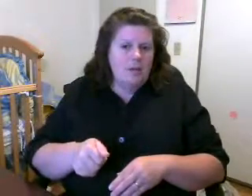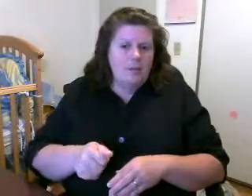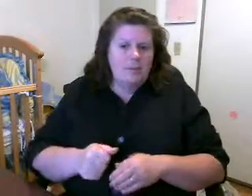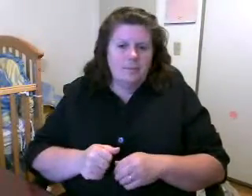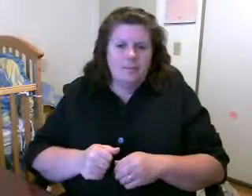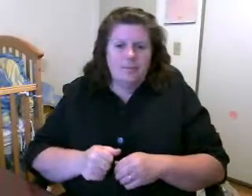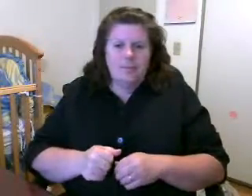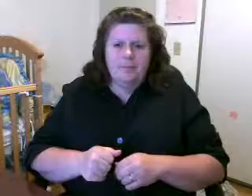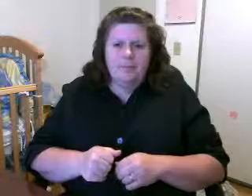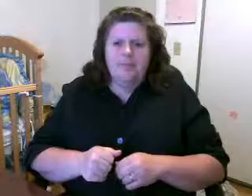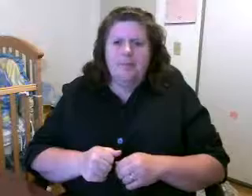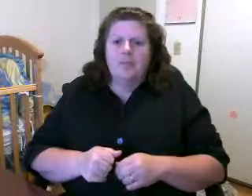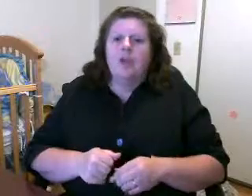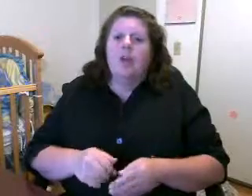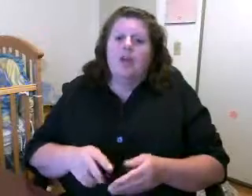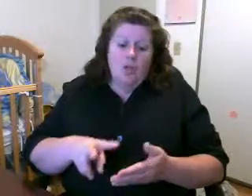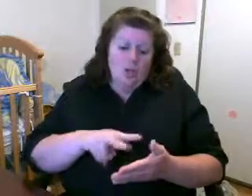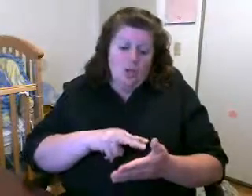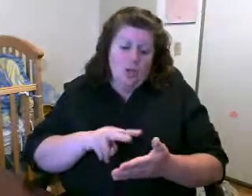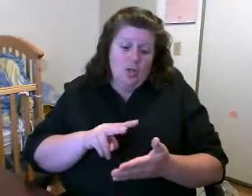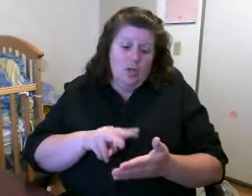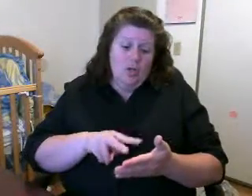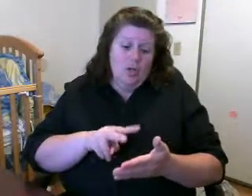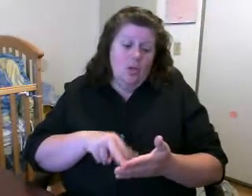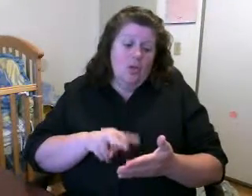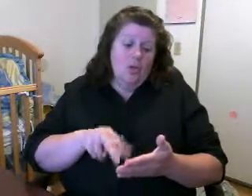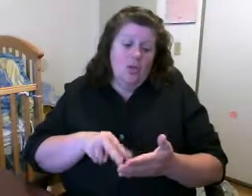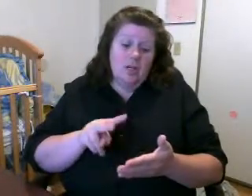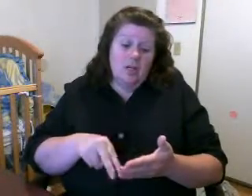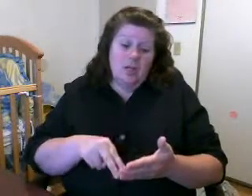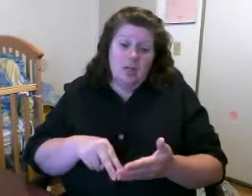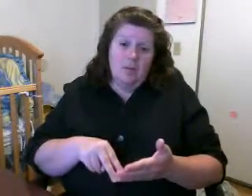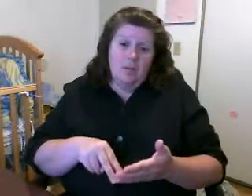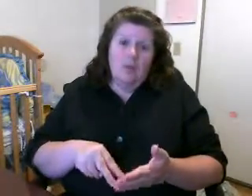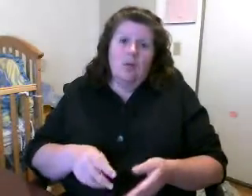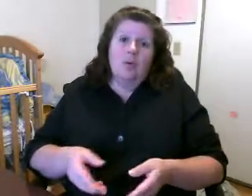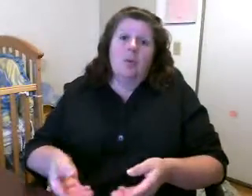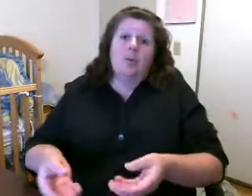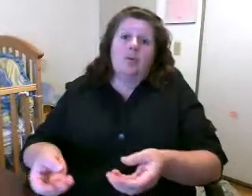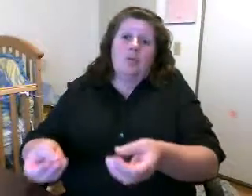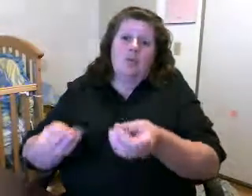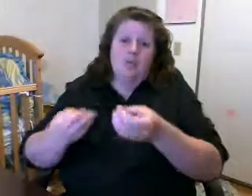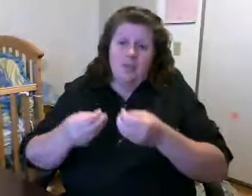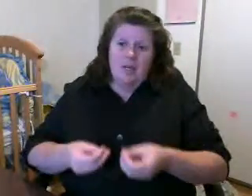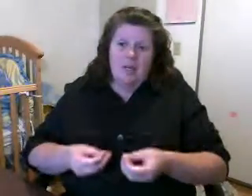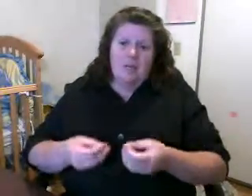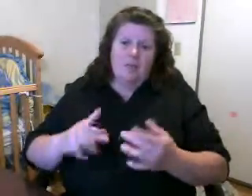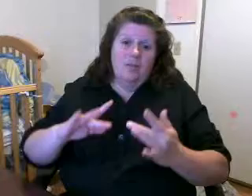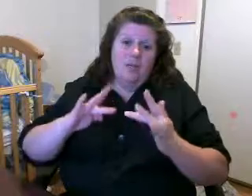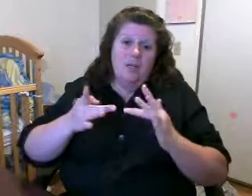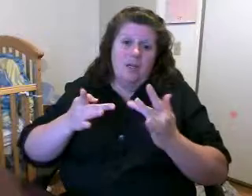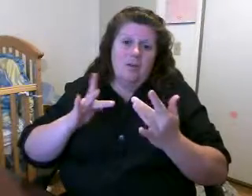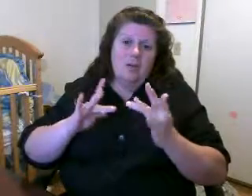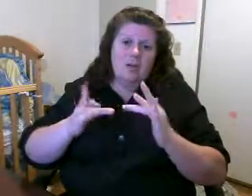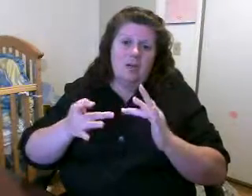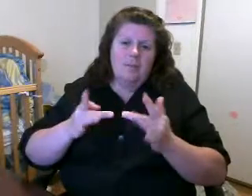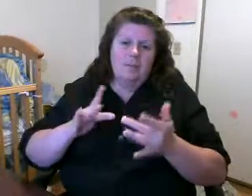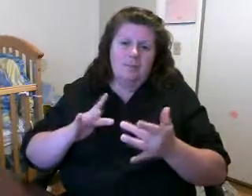RID's website. Task number 10 is also broken down. Task 10A, using English